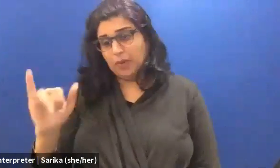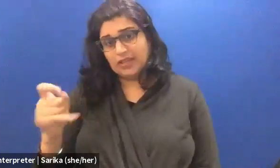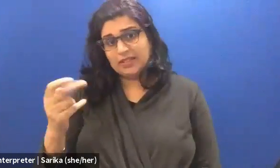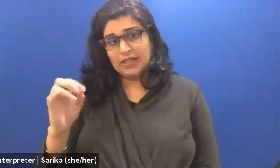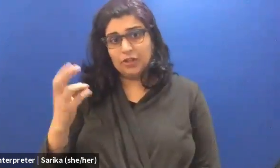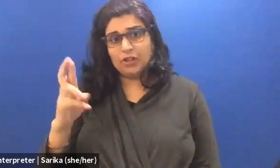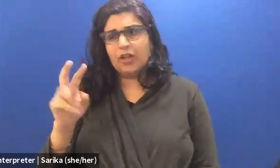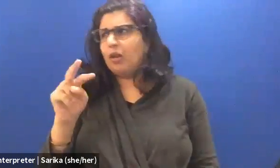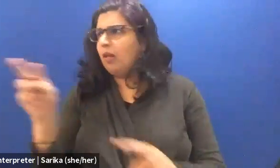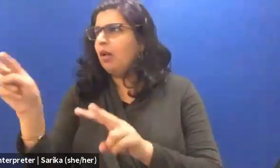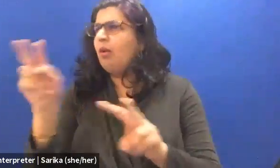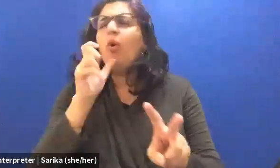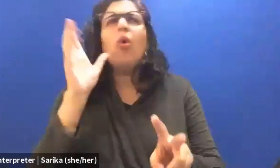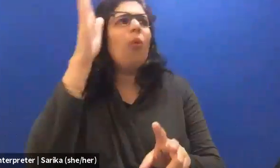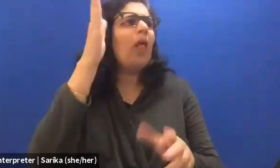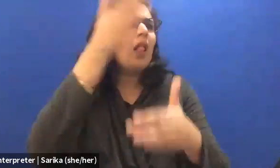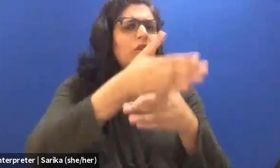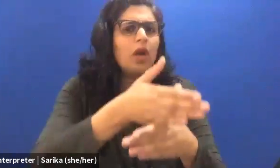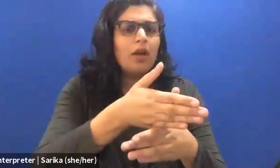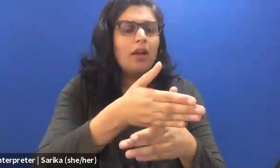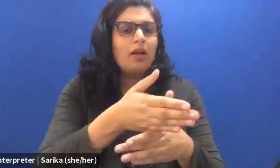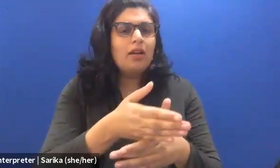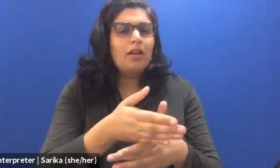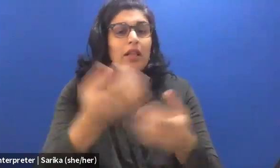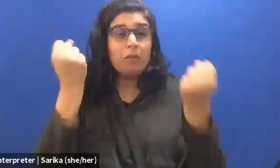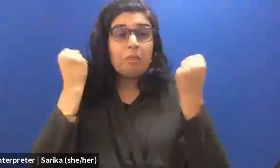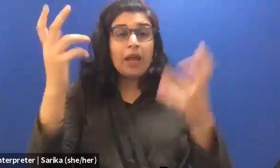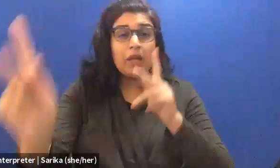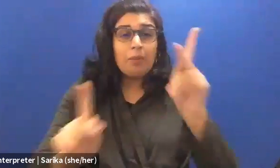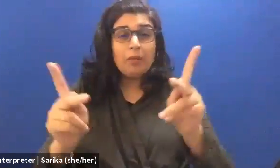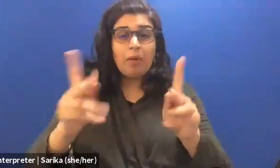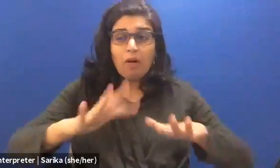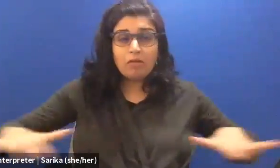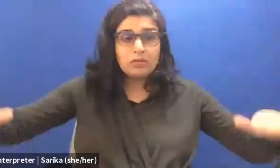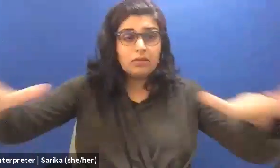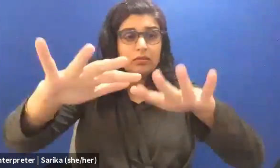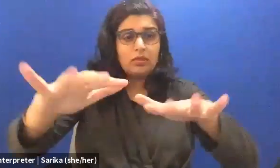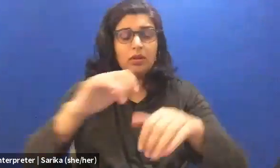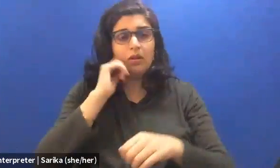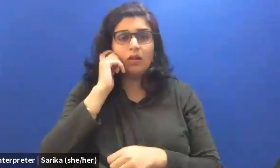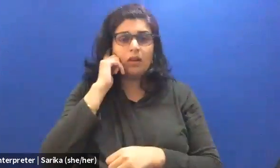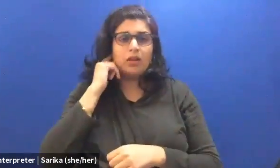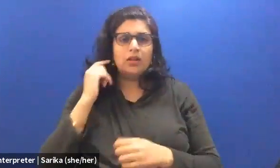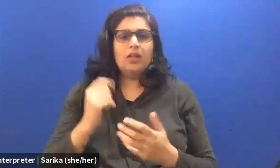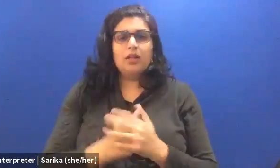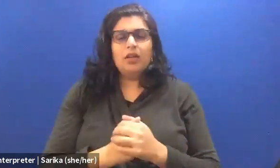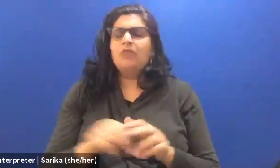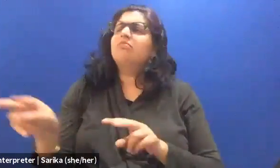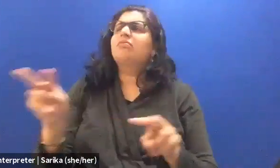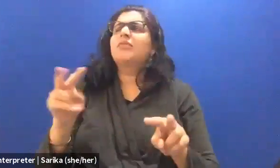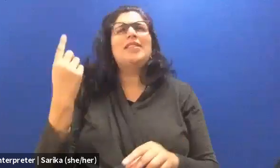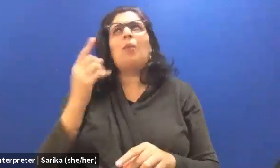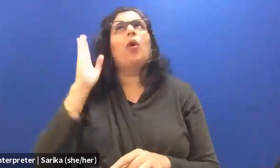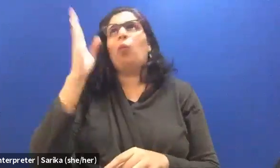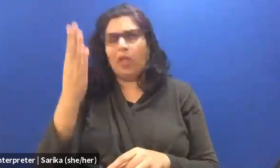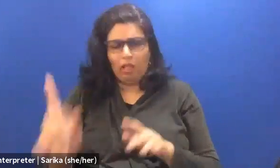see who else is going to jump in. If there's so many people here and there's so many people in the space, kind of looking, well, someone's going to do